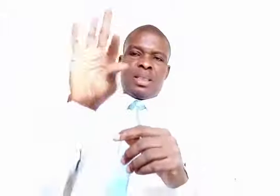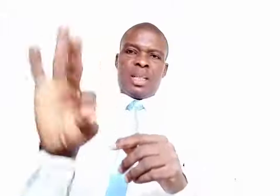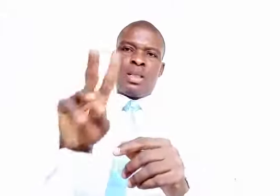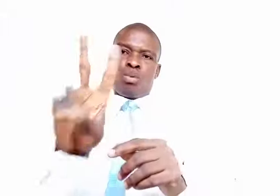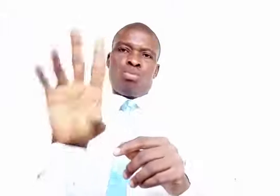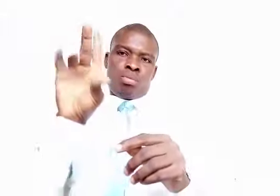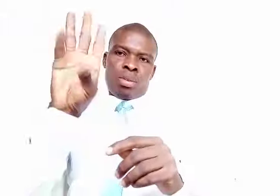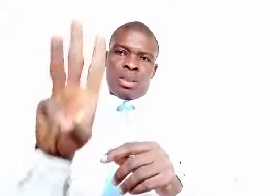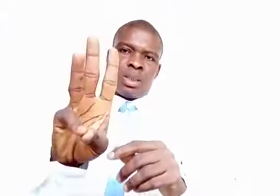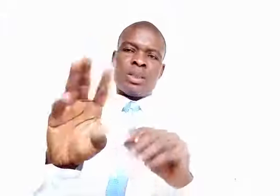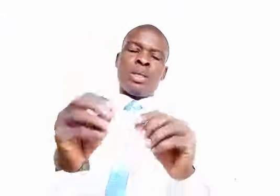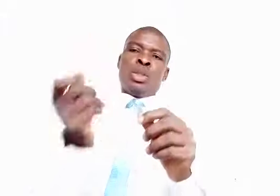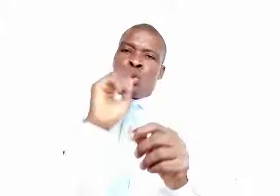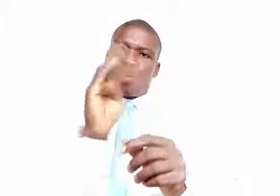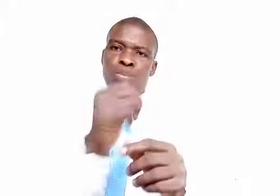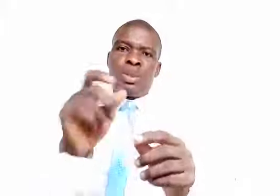3155 6926 should be written as